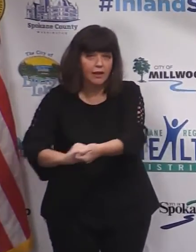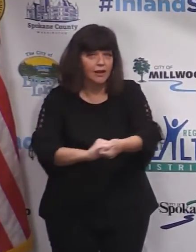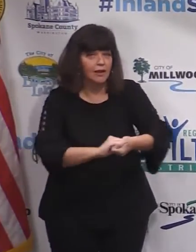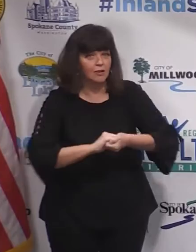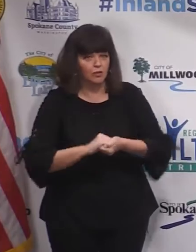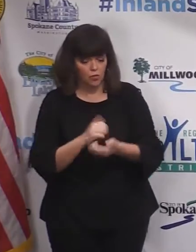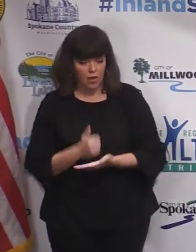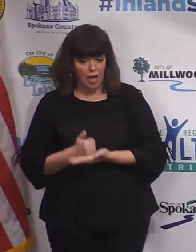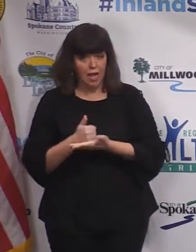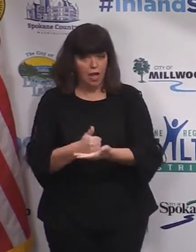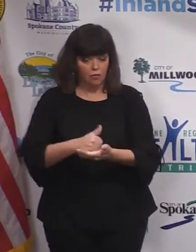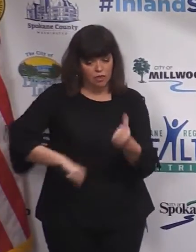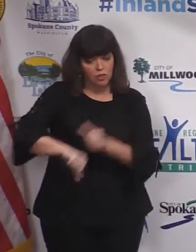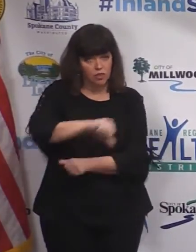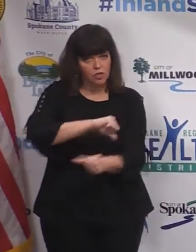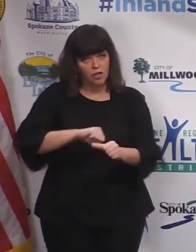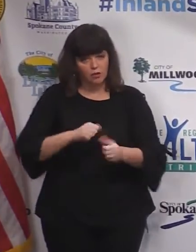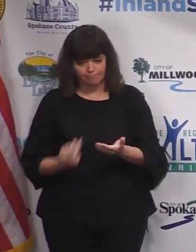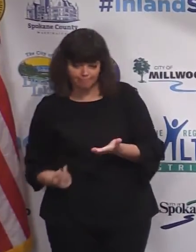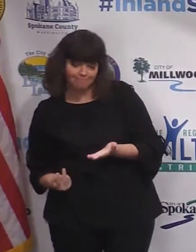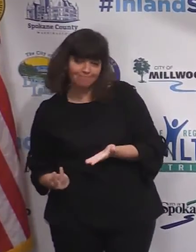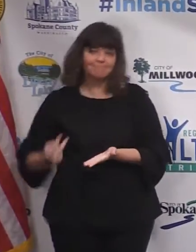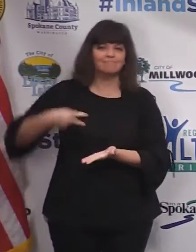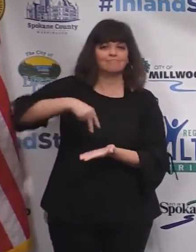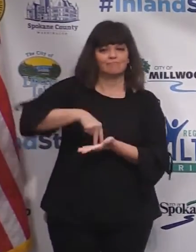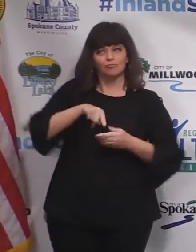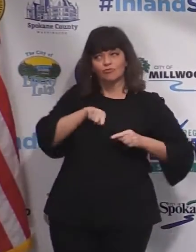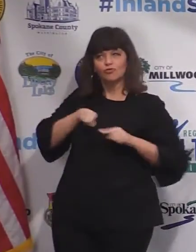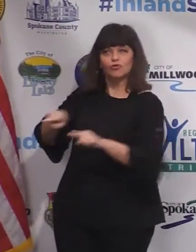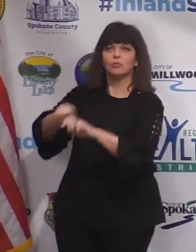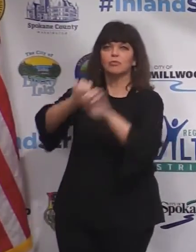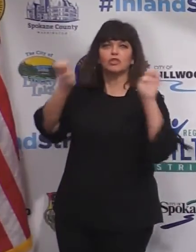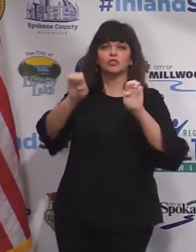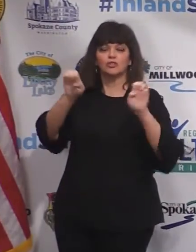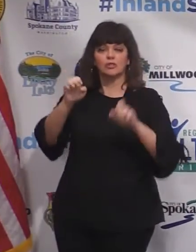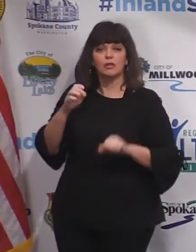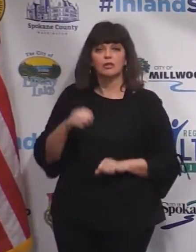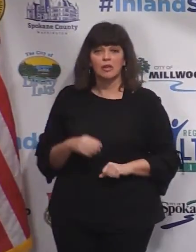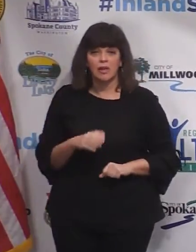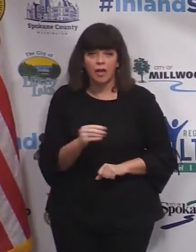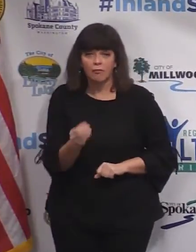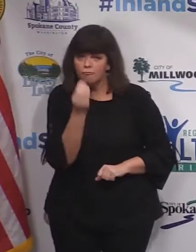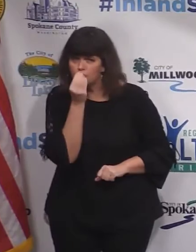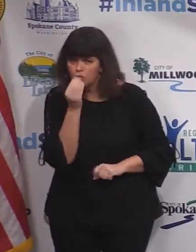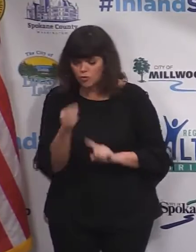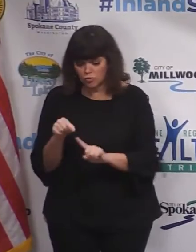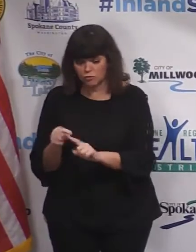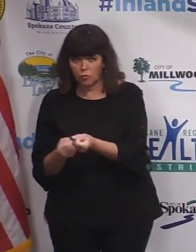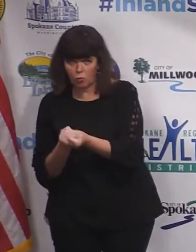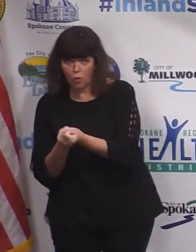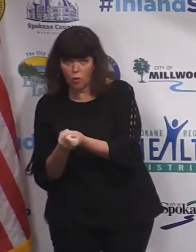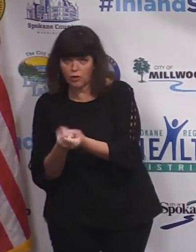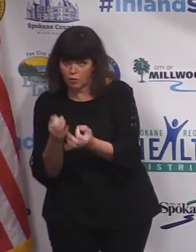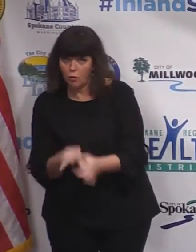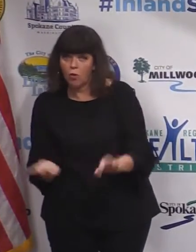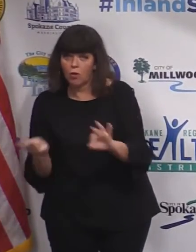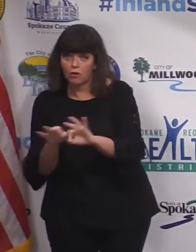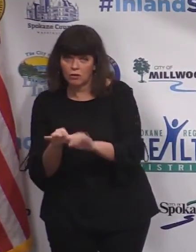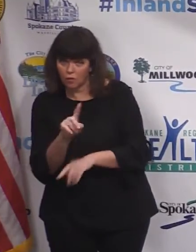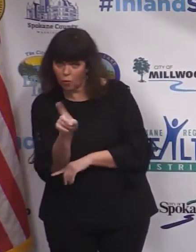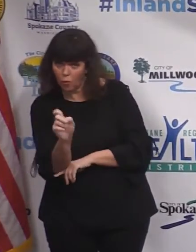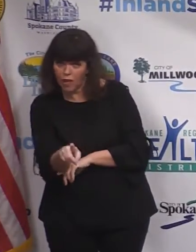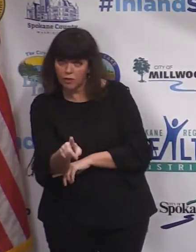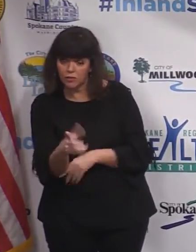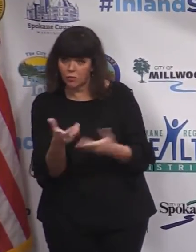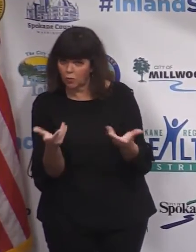feet. Ensuring food and housing security is a major part of this support. Does everyone have access to ample